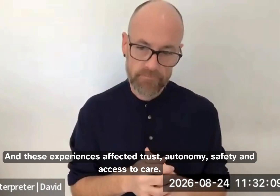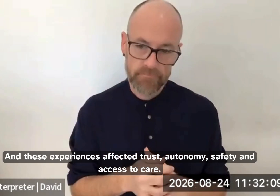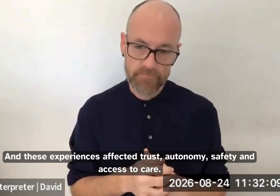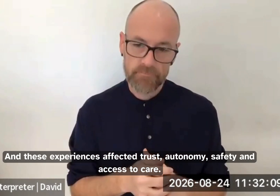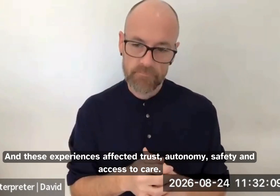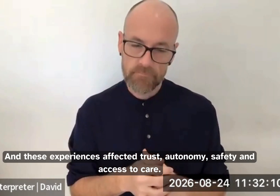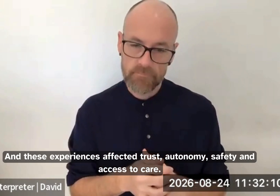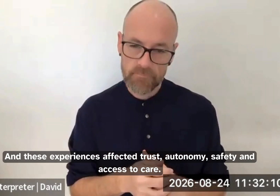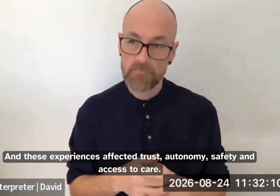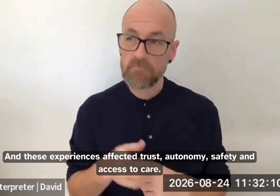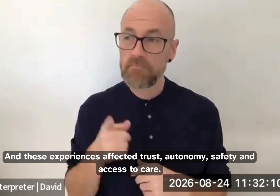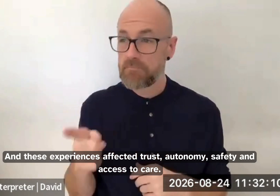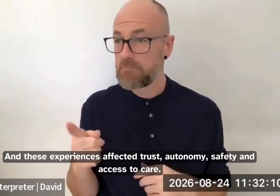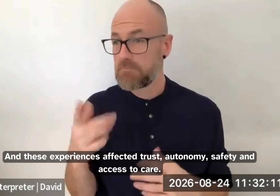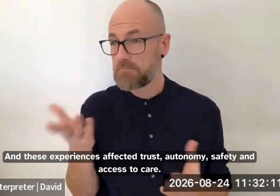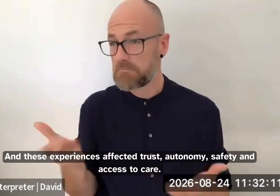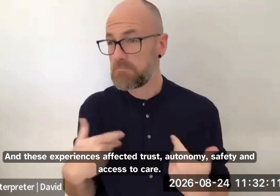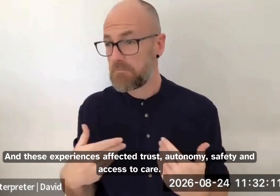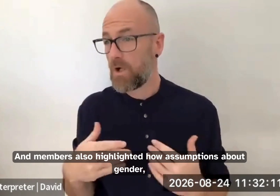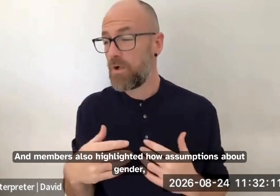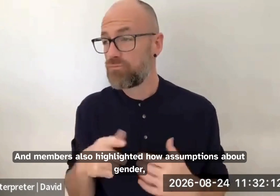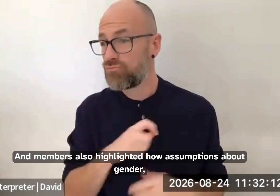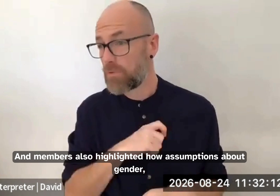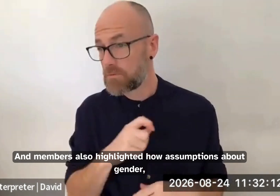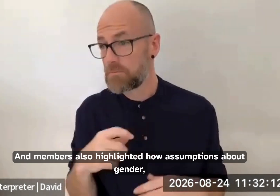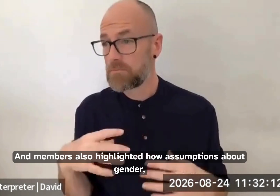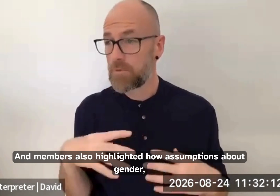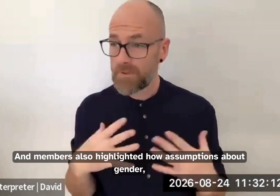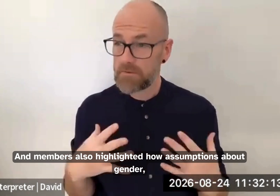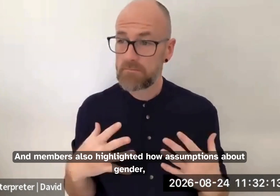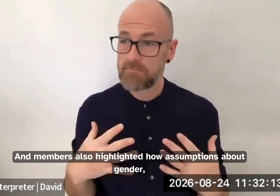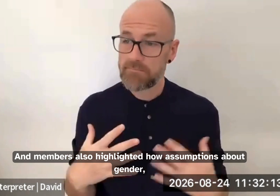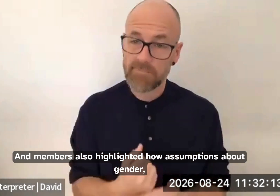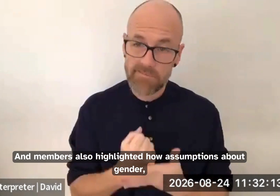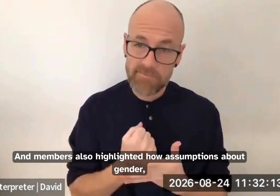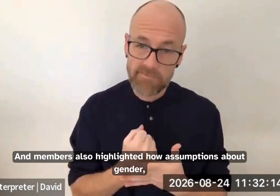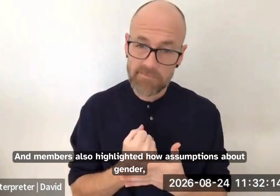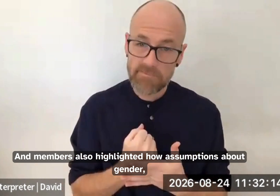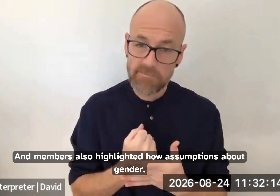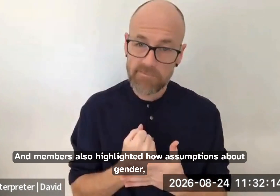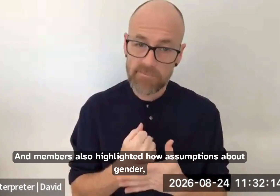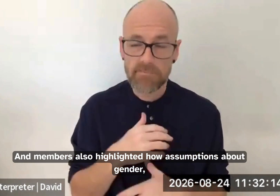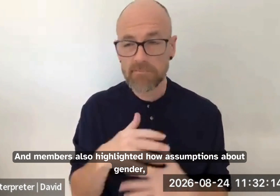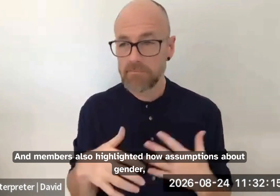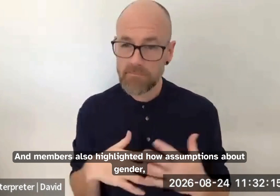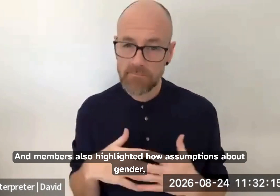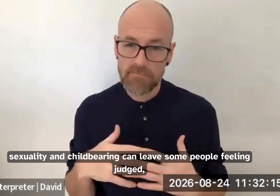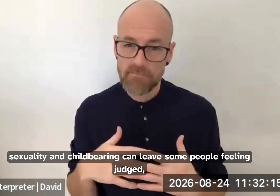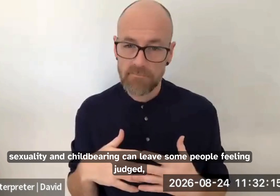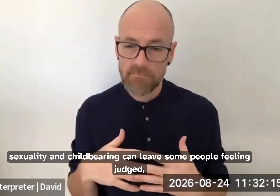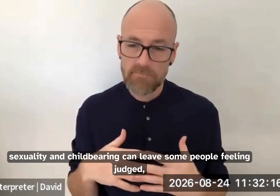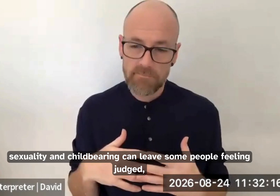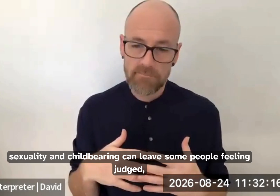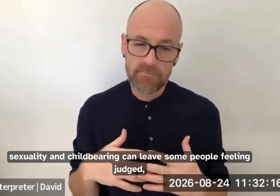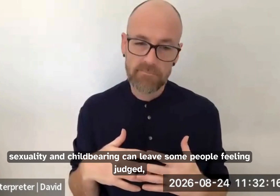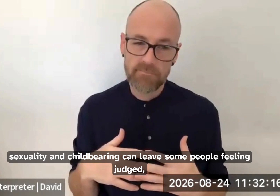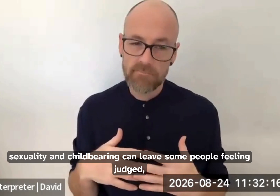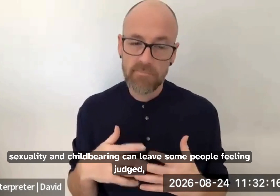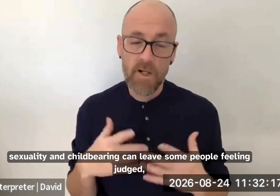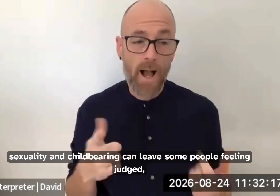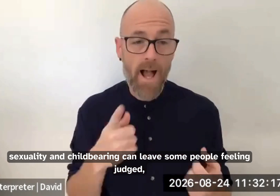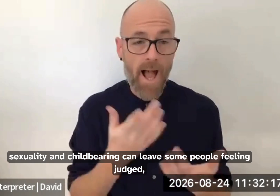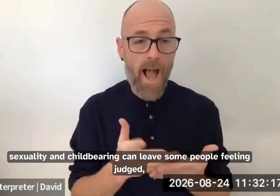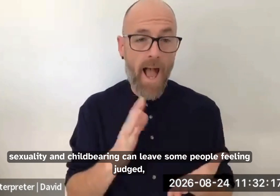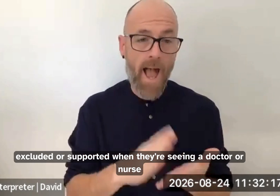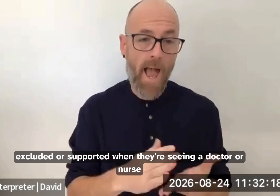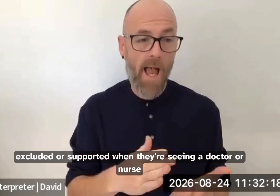affected trust, autonomy, safety, and access to care. And members also highlighted how assumptions about gender, sexuality, and childbearing can leave